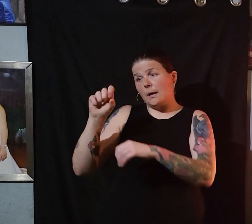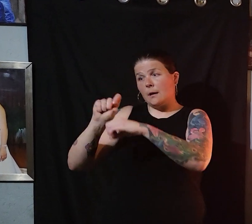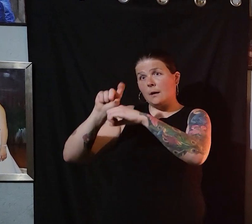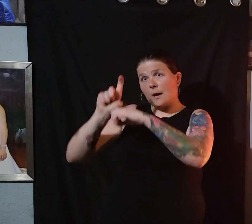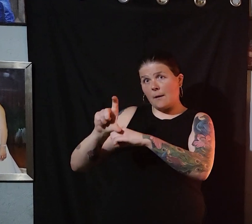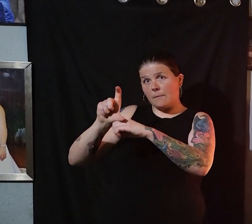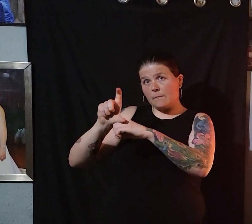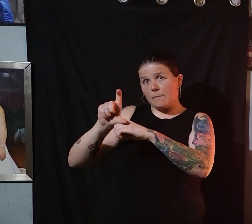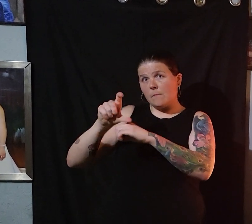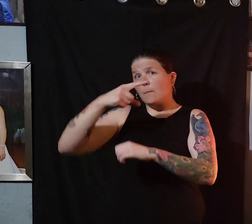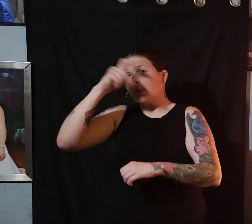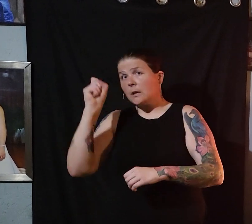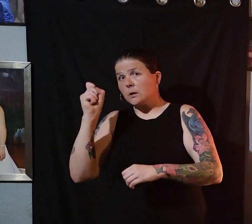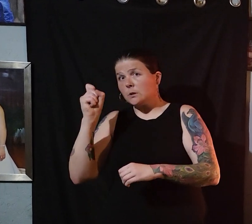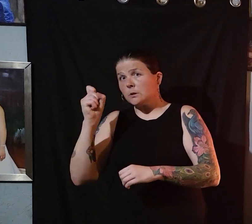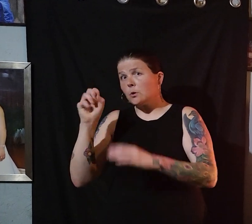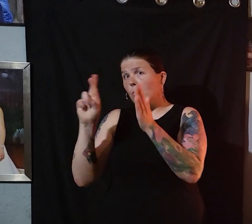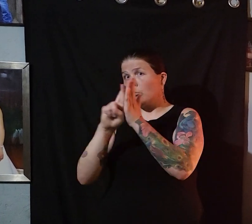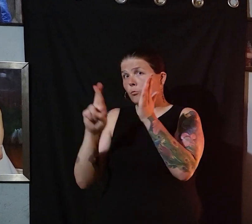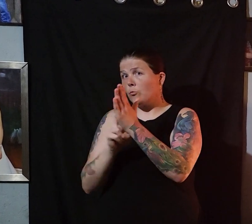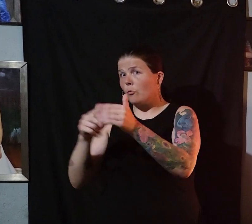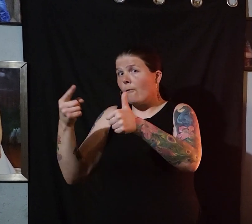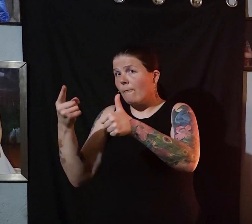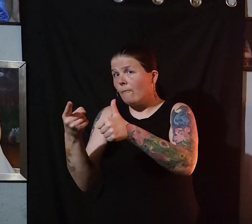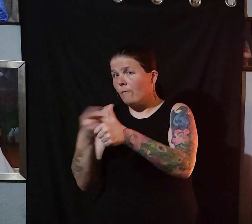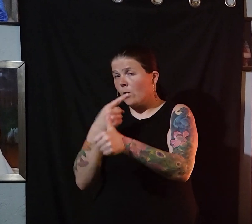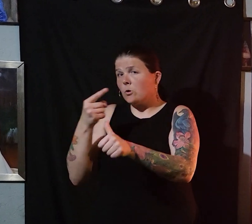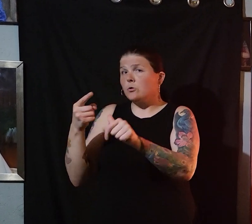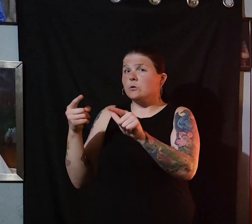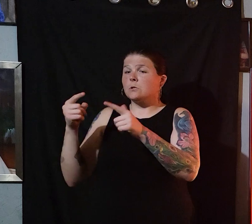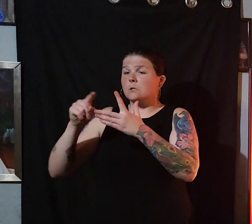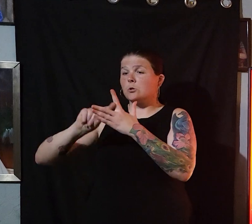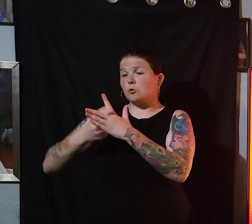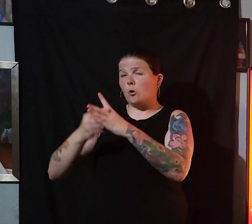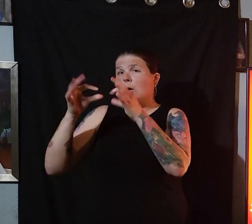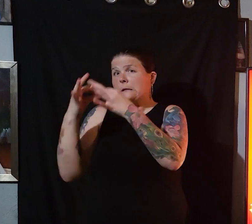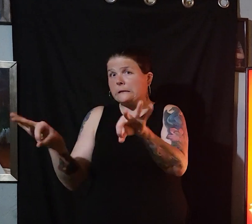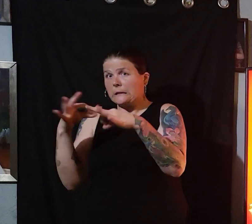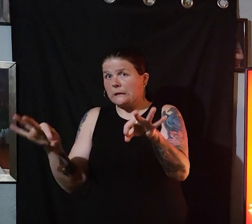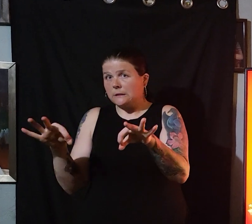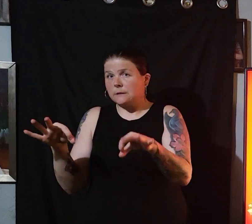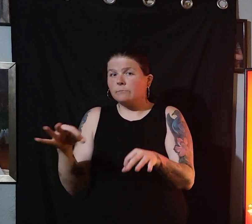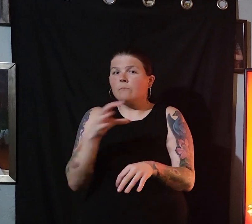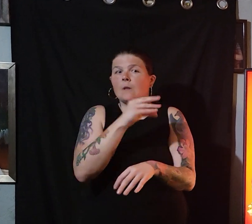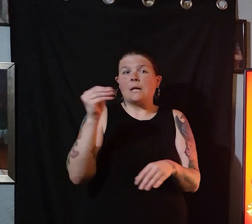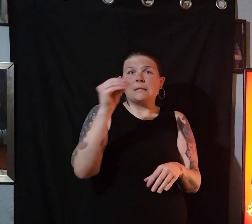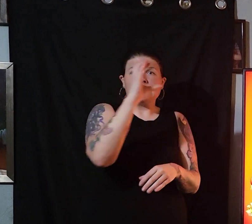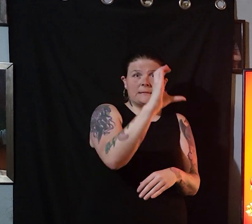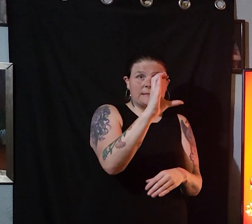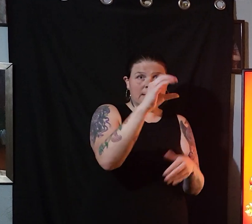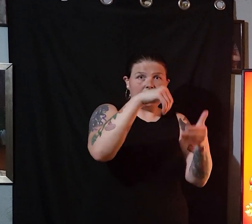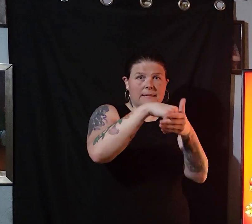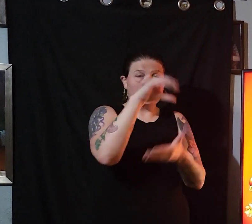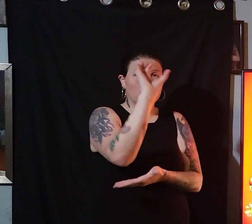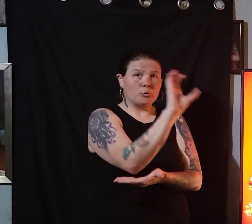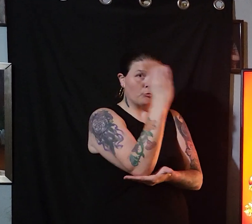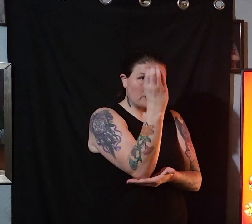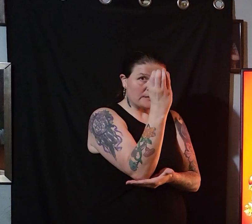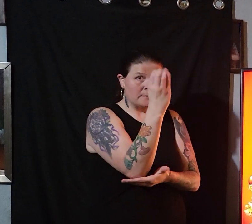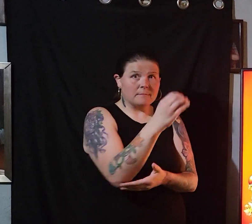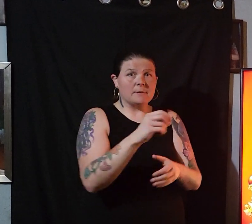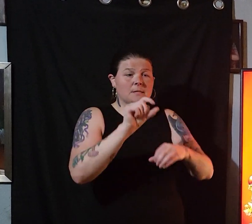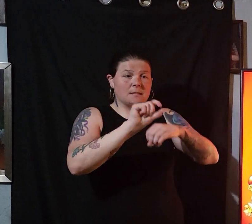is capitalized because it's at the beginning of the sentence. And the C in Christmas is